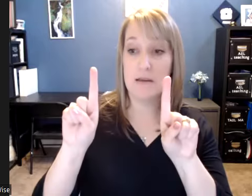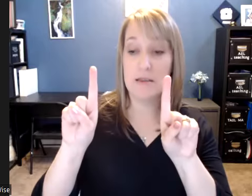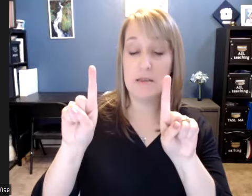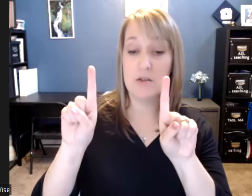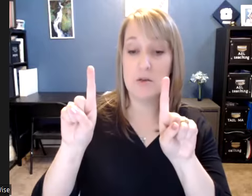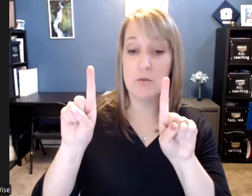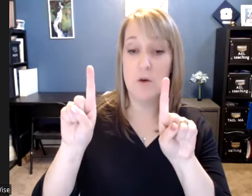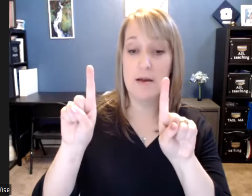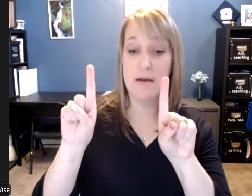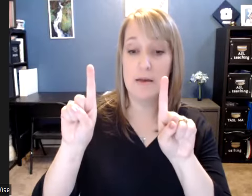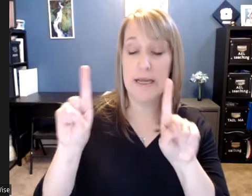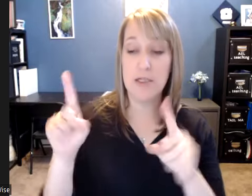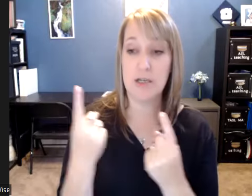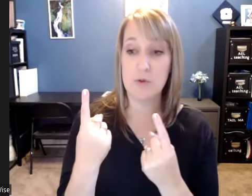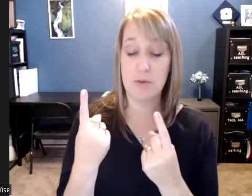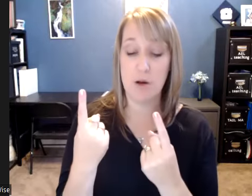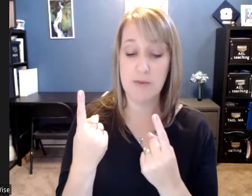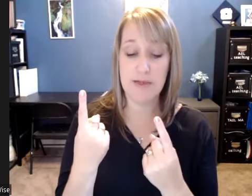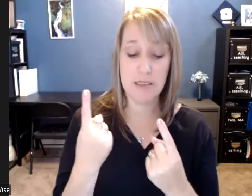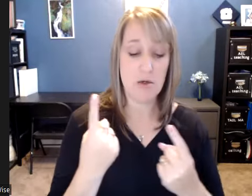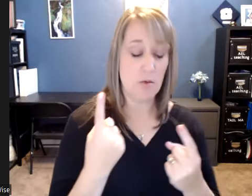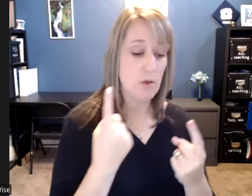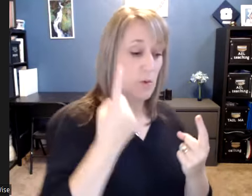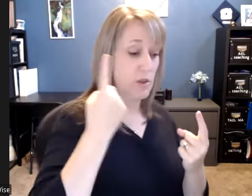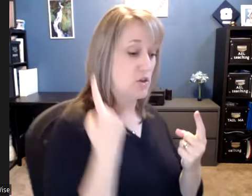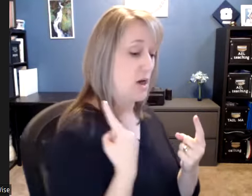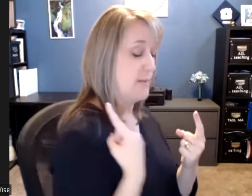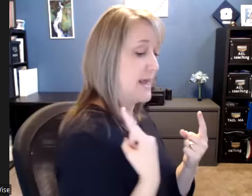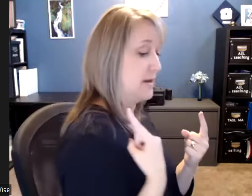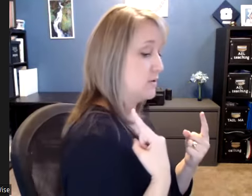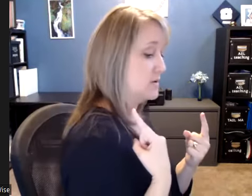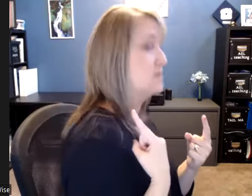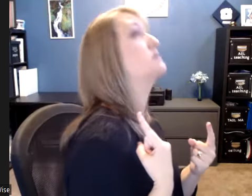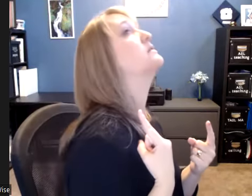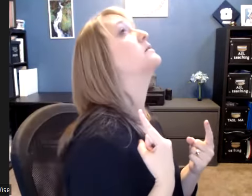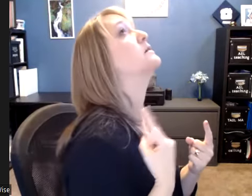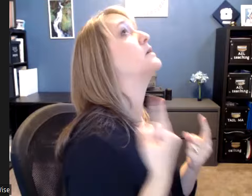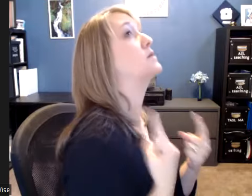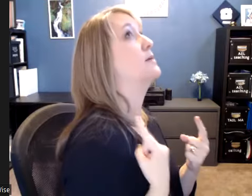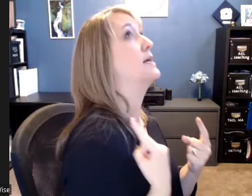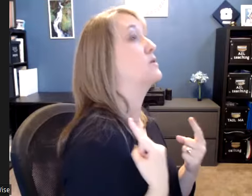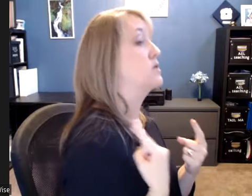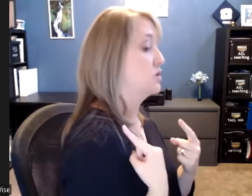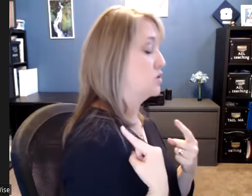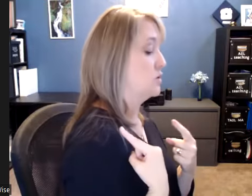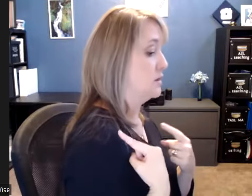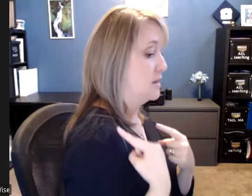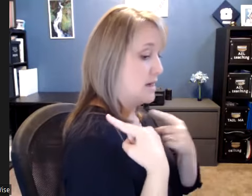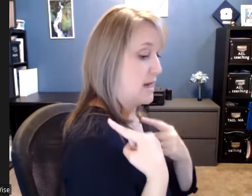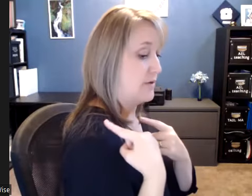This is 2-1 hand shapes with your palms facing you. You want your dominant hand closest, dominant hand closest to your shoulder, and you